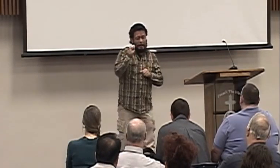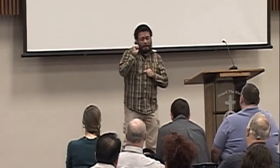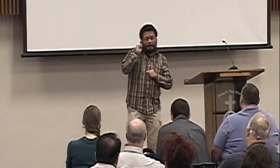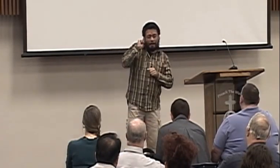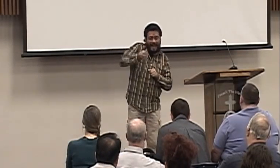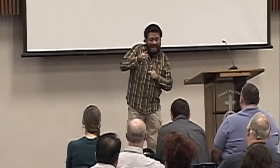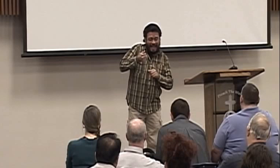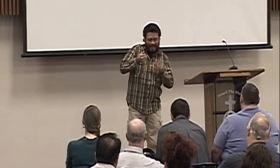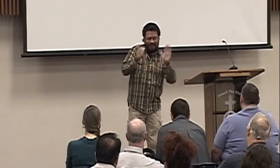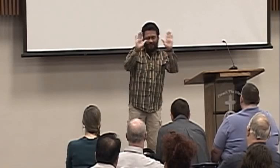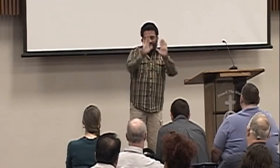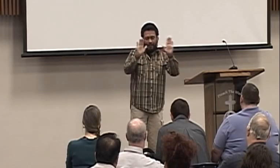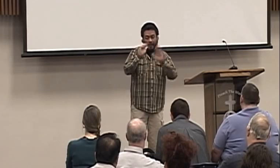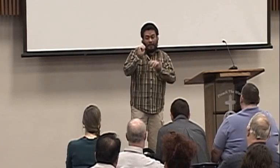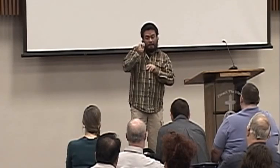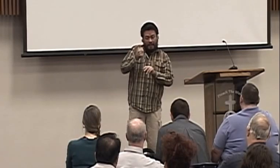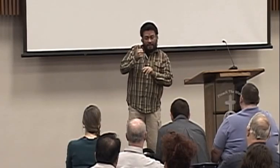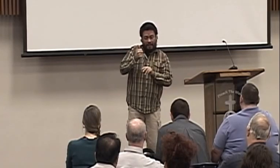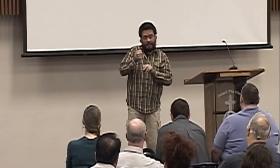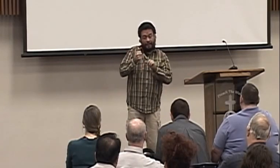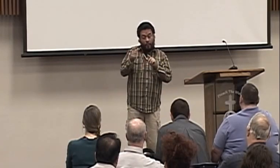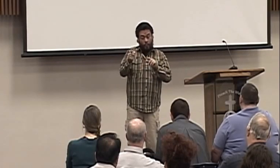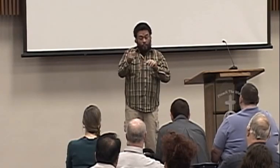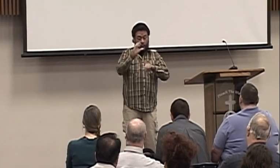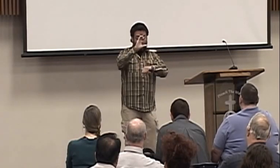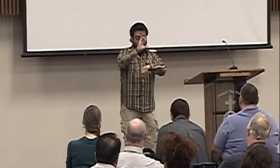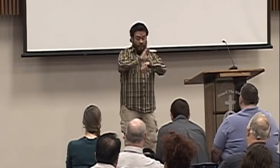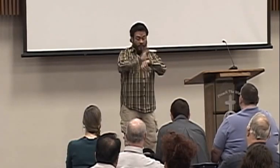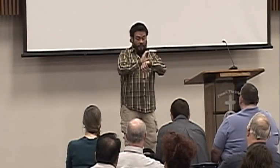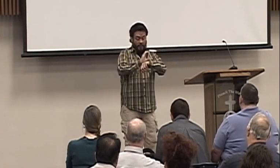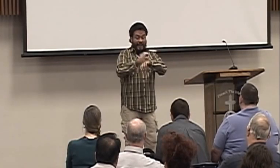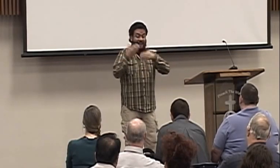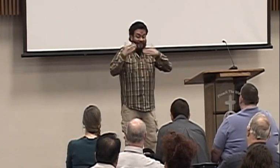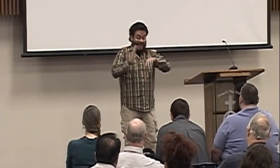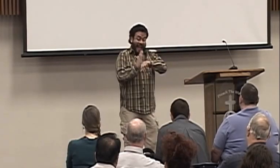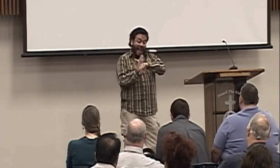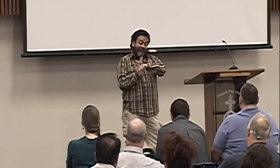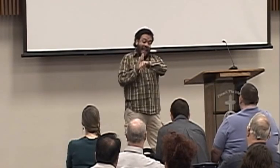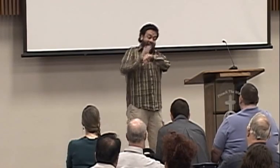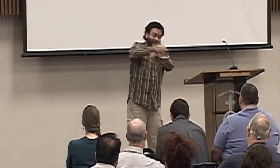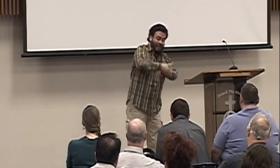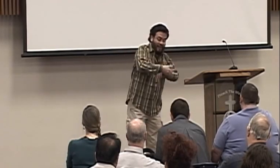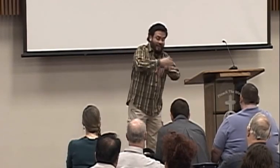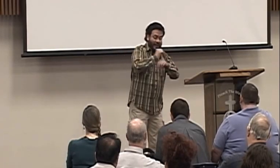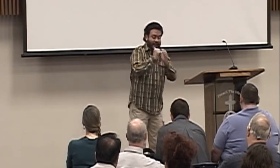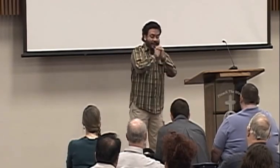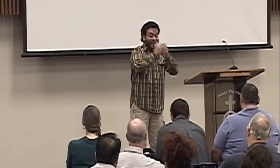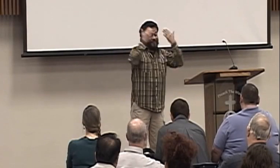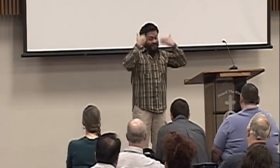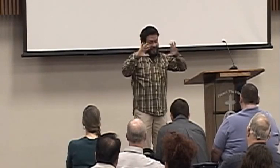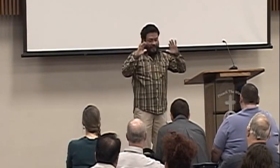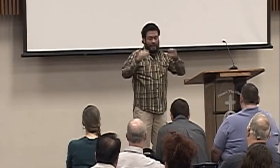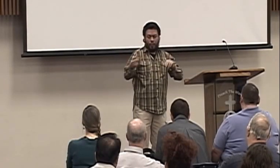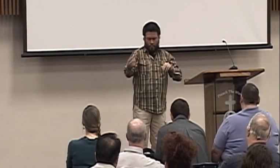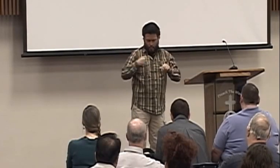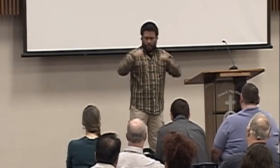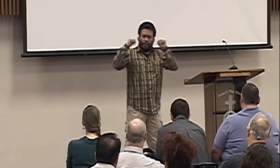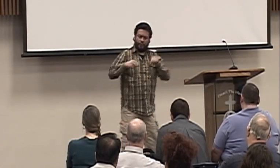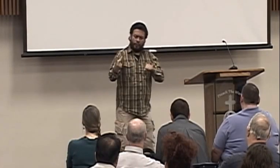maybe tomorrow on Sunday, maybe after church on Sunday, you and I